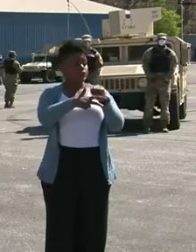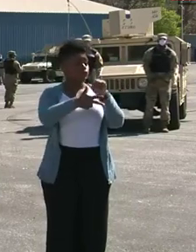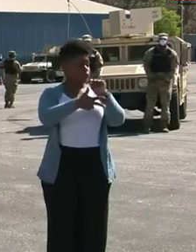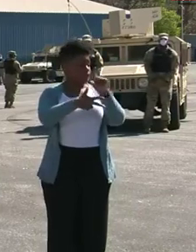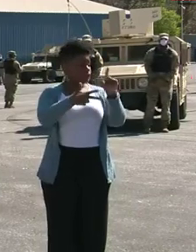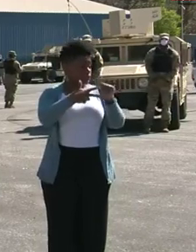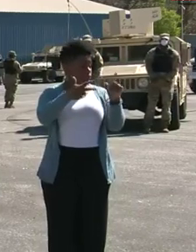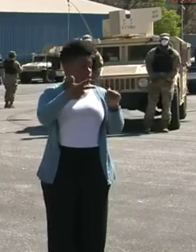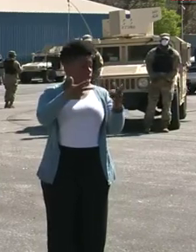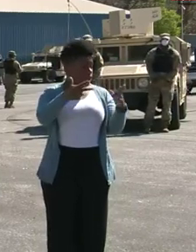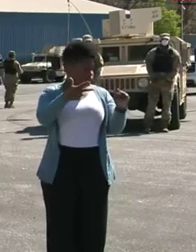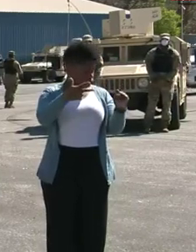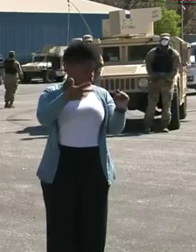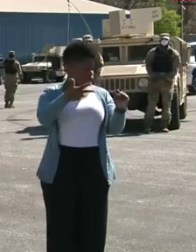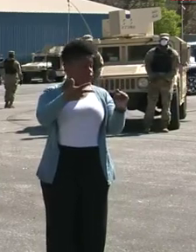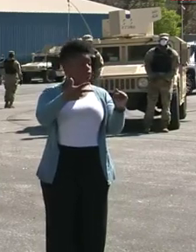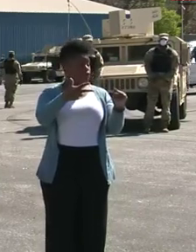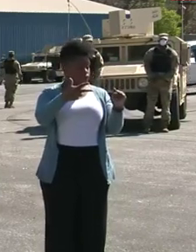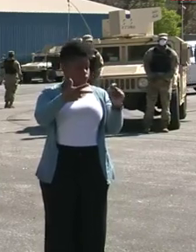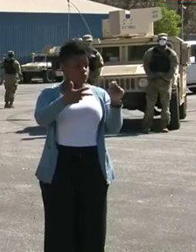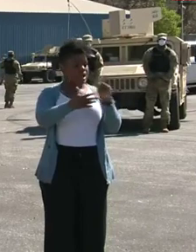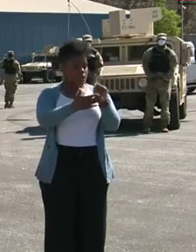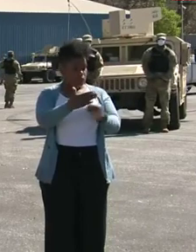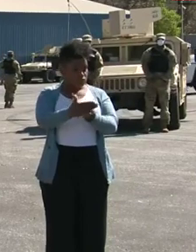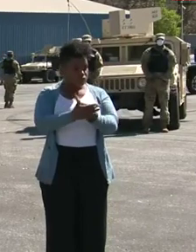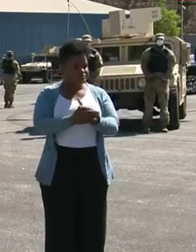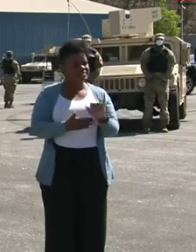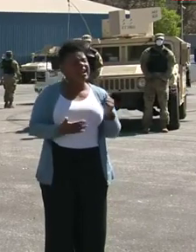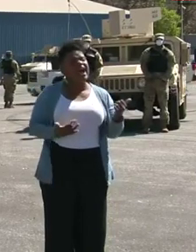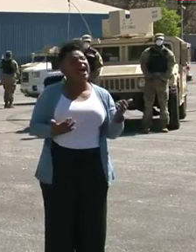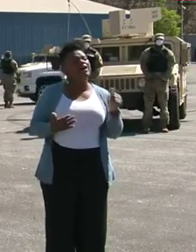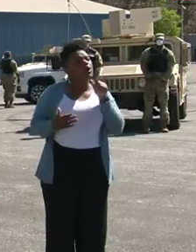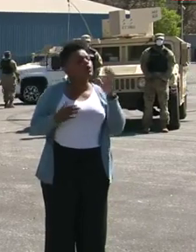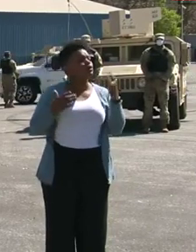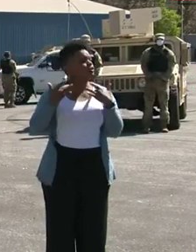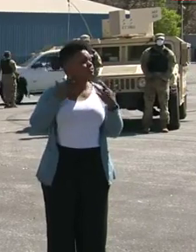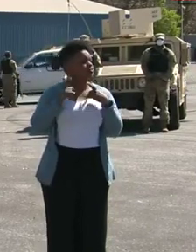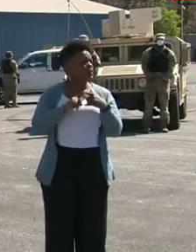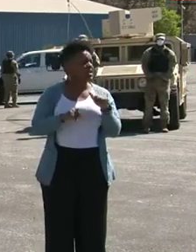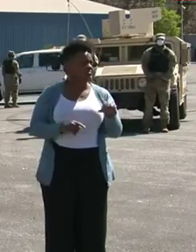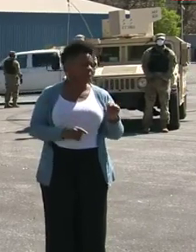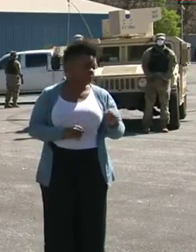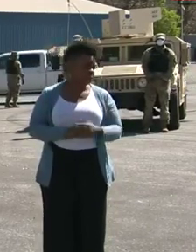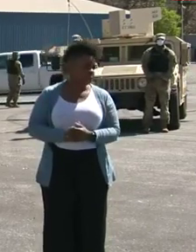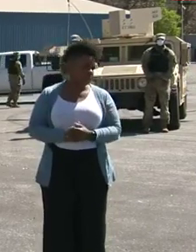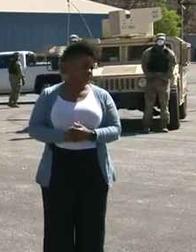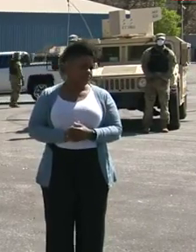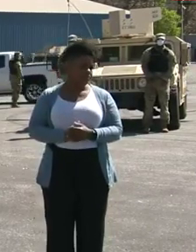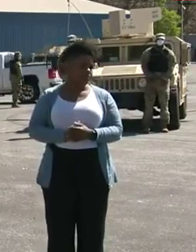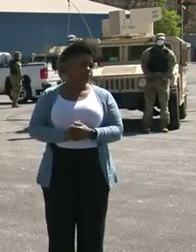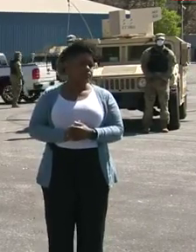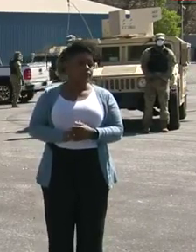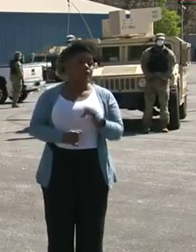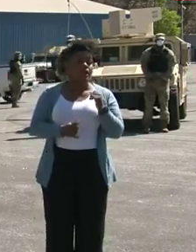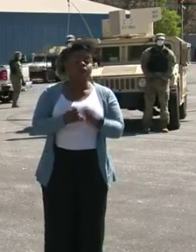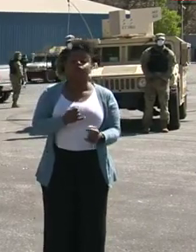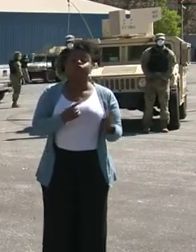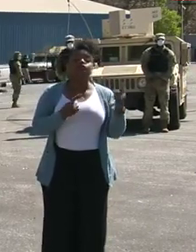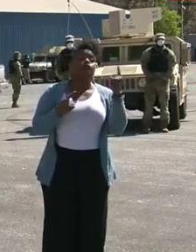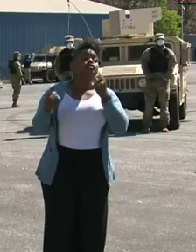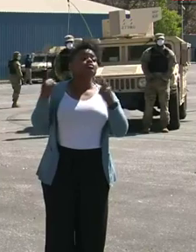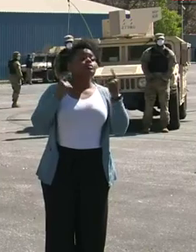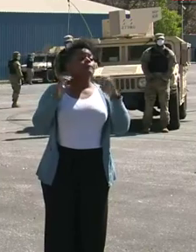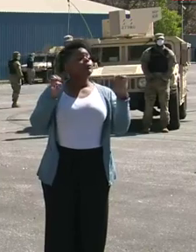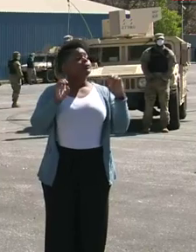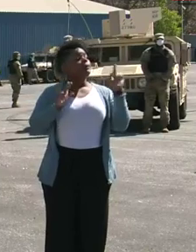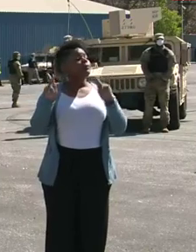there yet, nor are they at the point where they'd be close to having to do that. The last thing to consider for Fire EMS is that call volume.